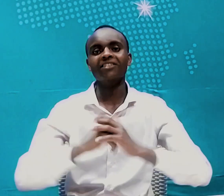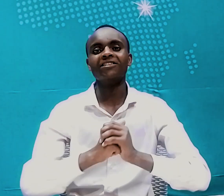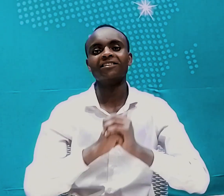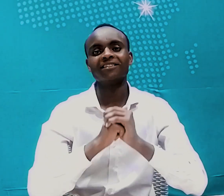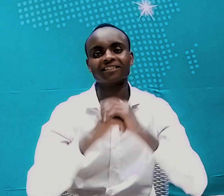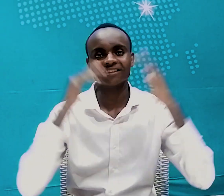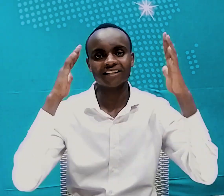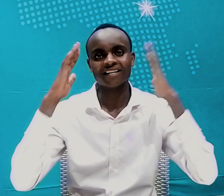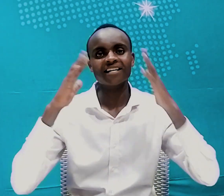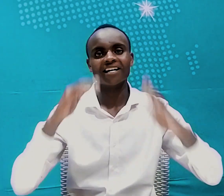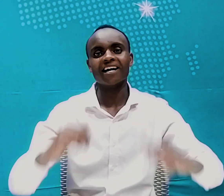Hello. Hi.